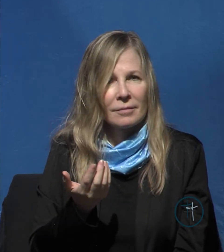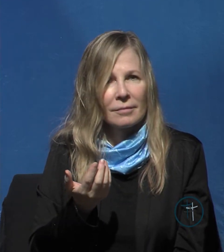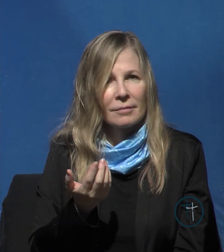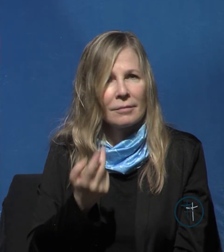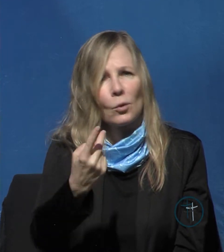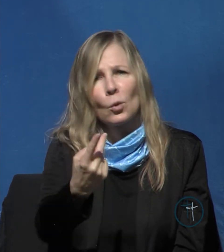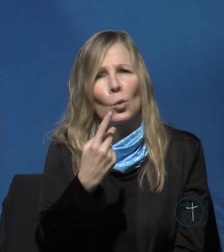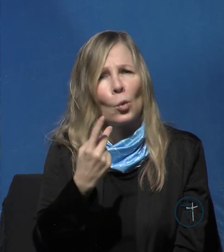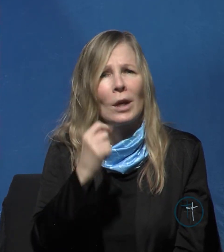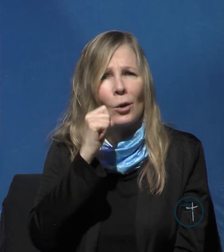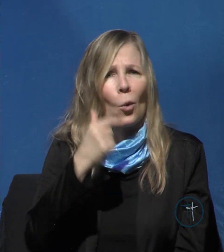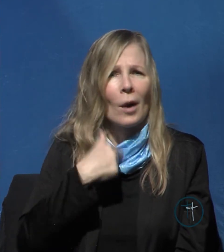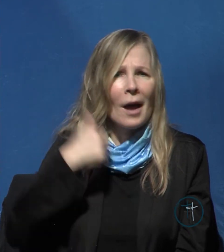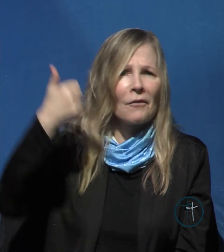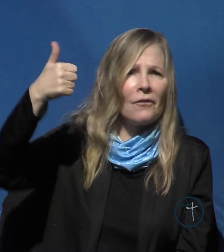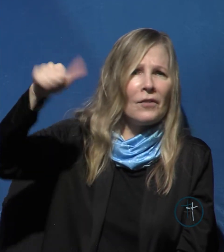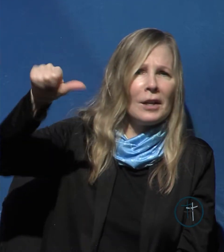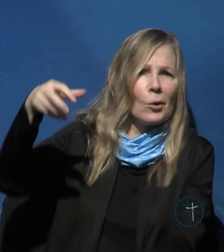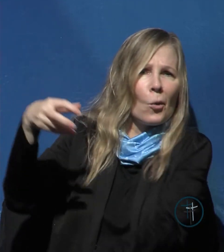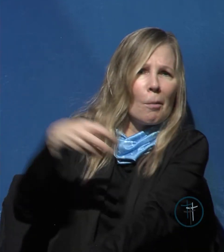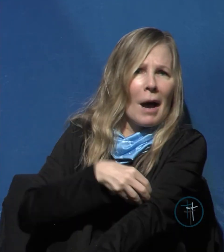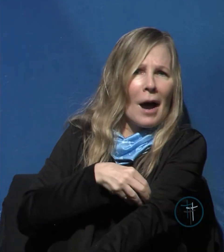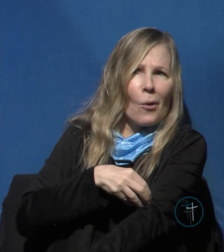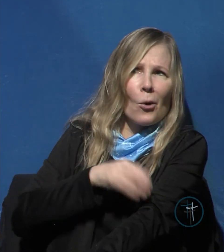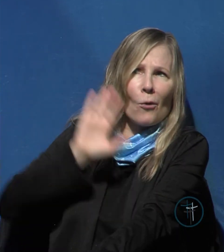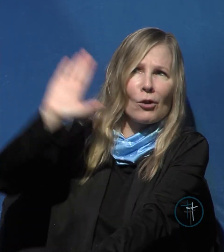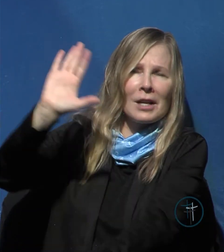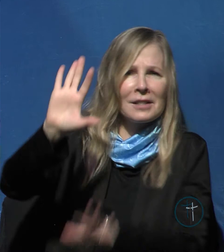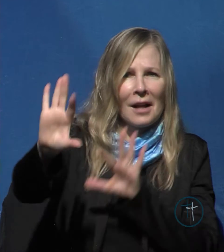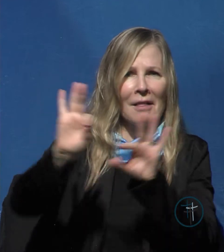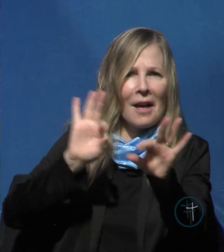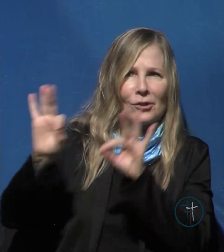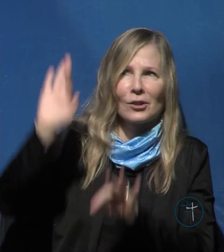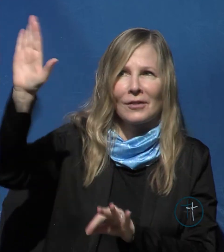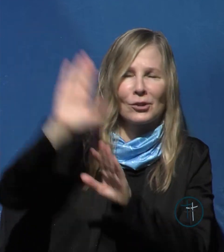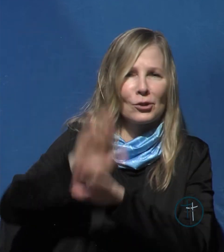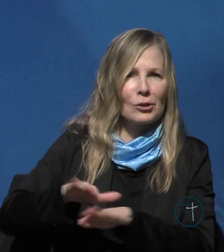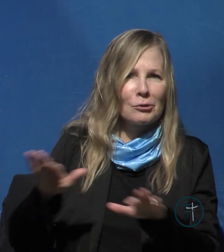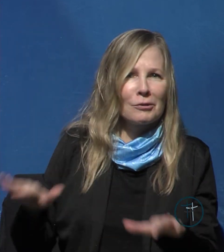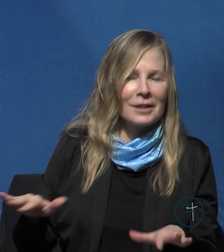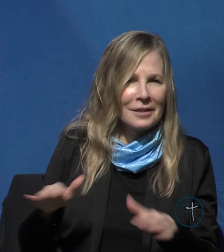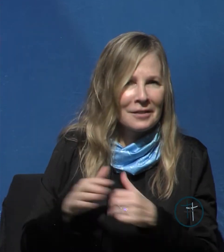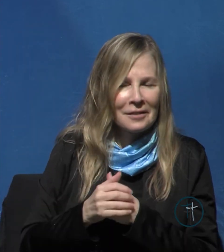have veto power over God's election of his children.